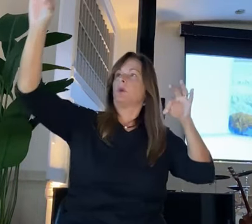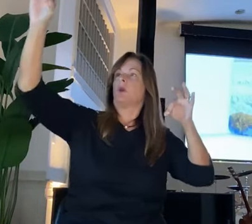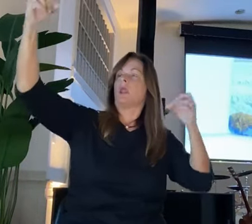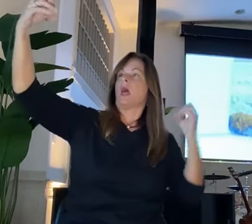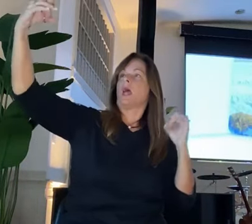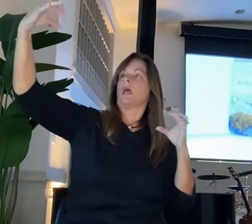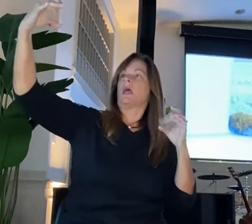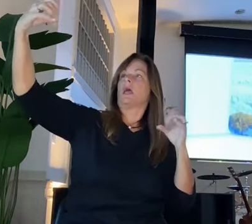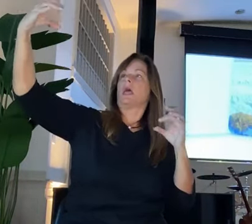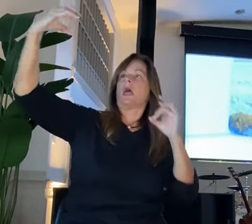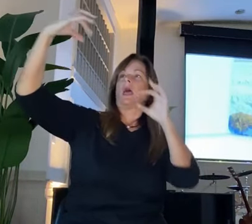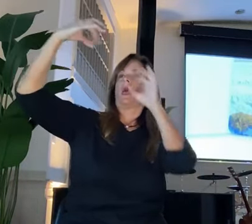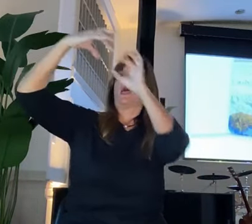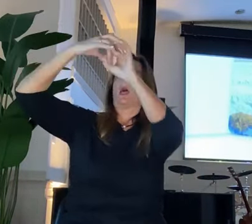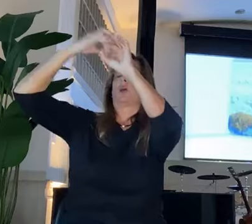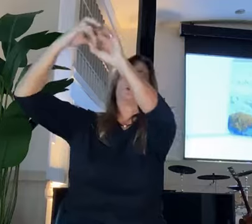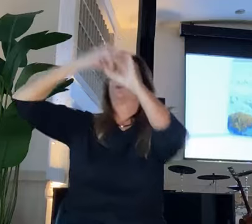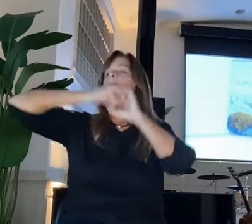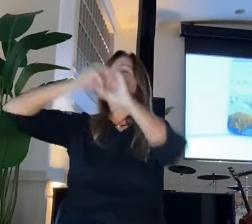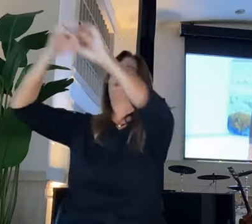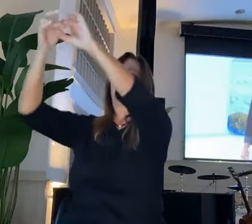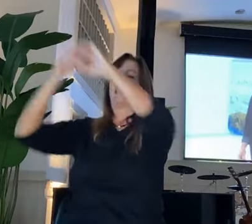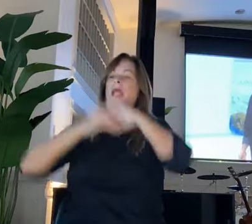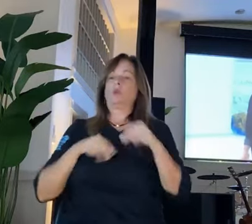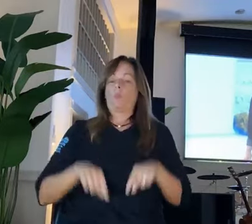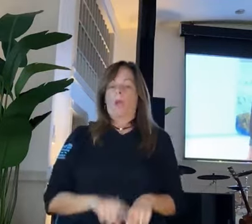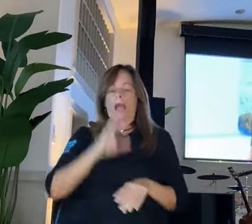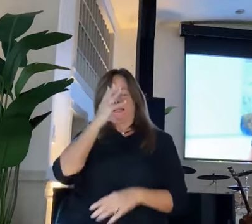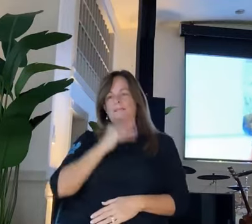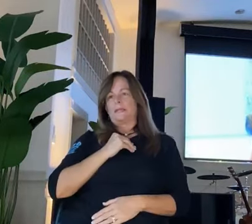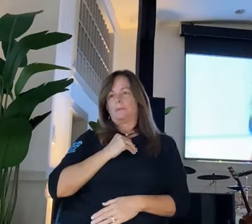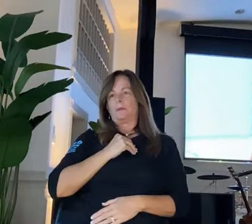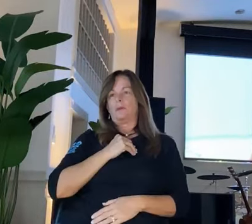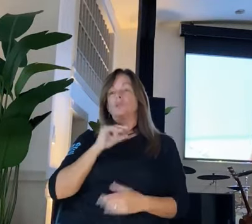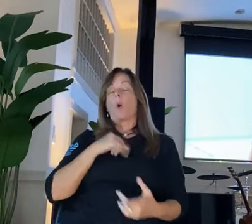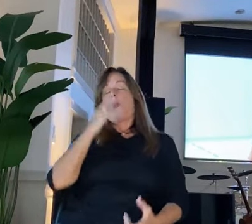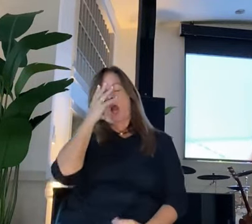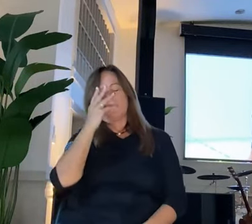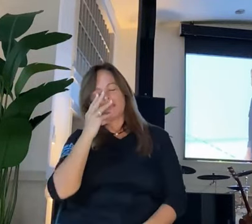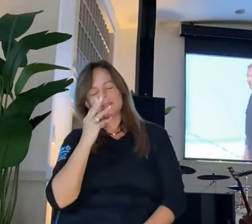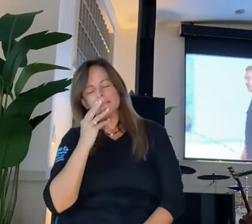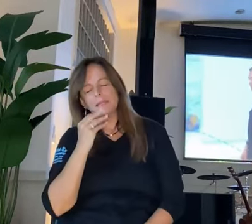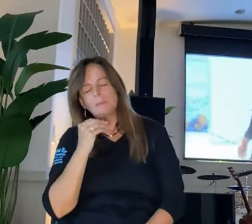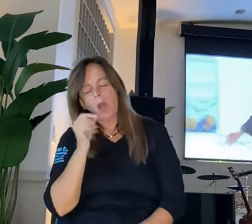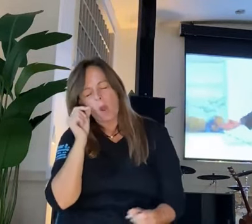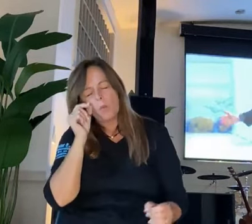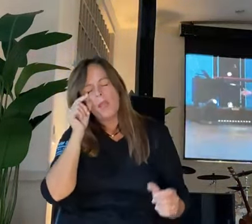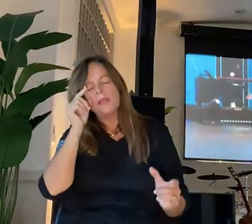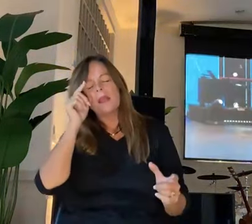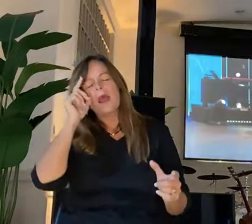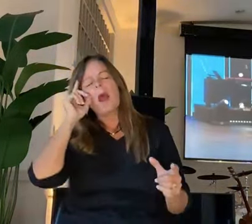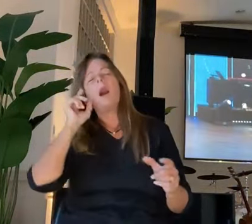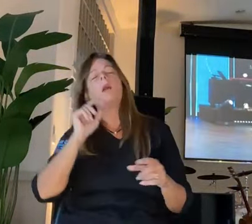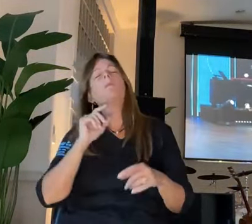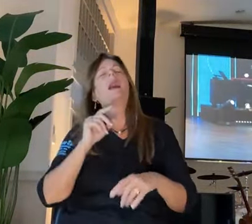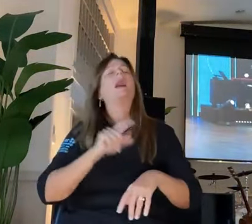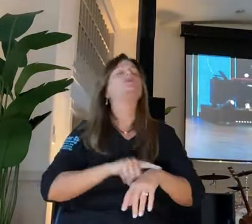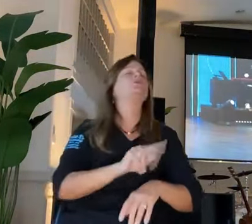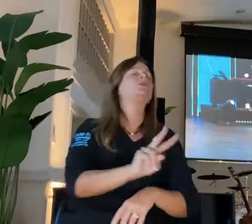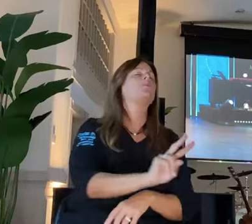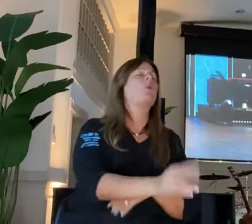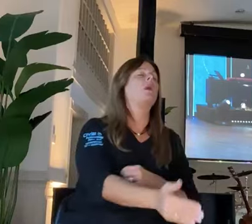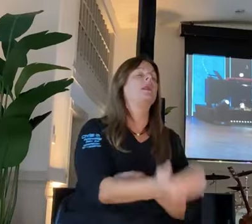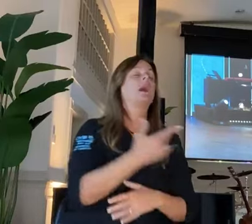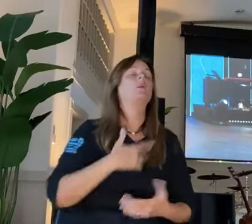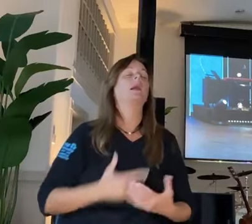there's been times I've woken up 2 in the morning, 3 in the morning, and my spirit is singing a worship song. I mean, just hear me